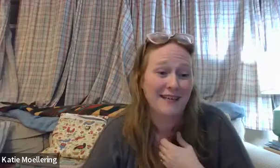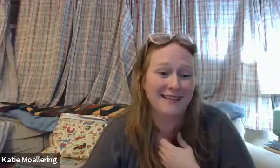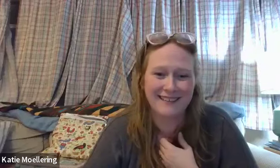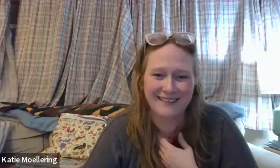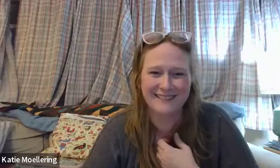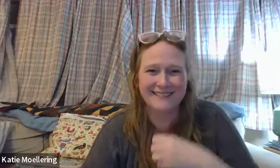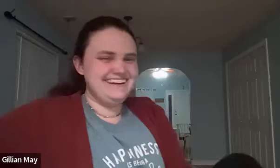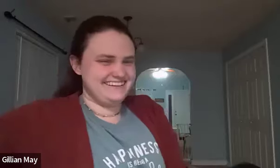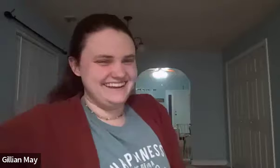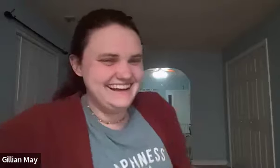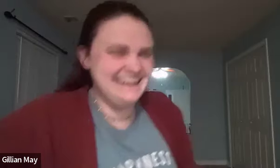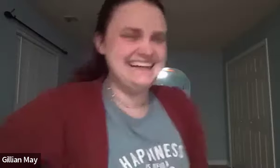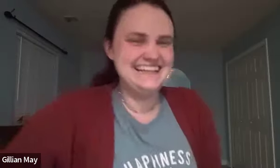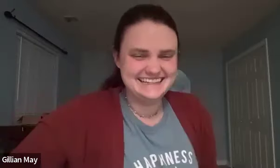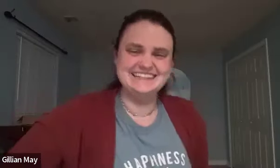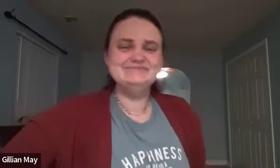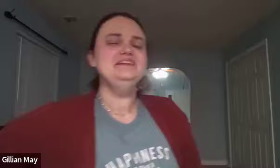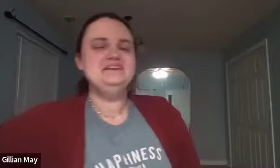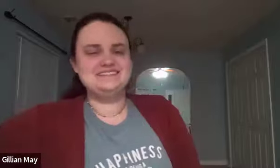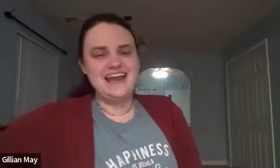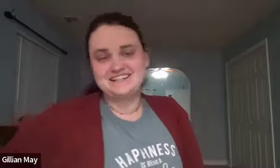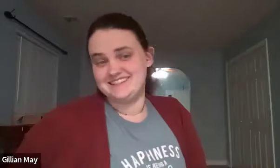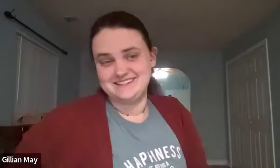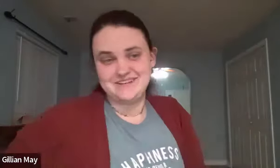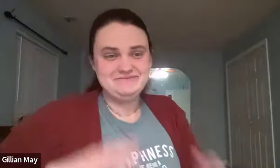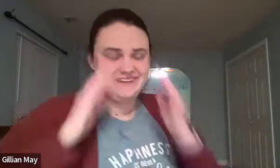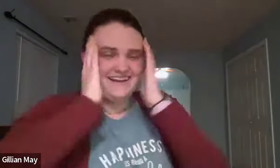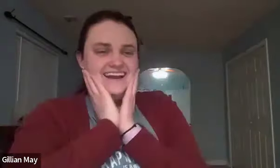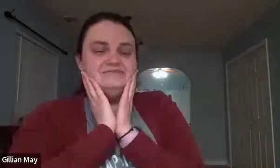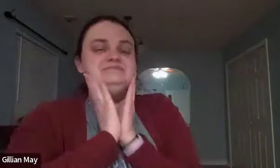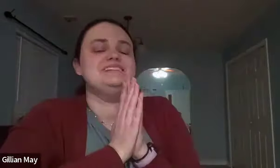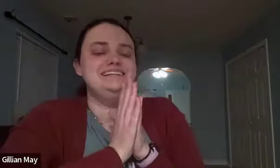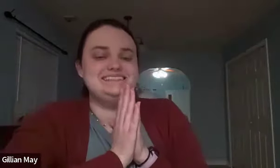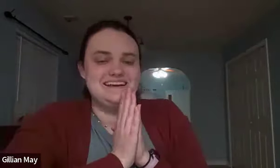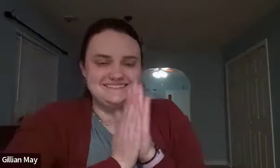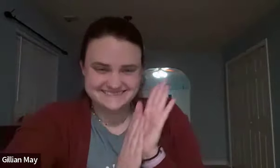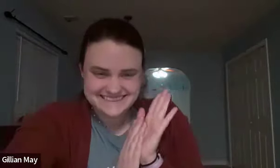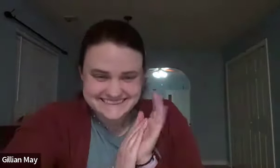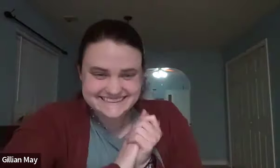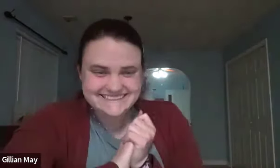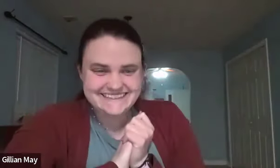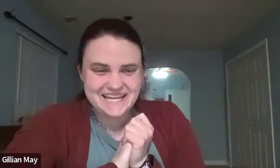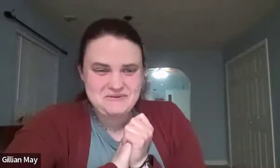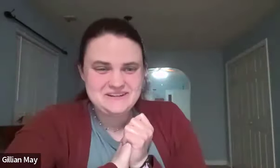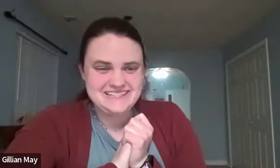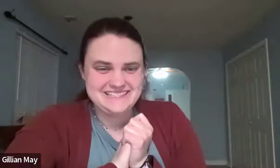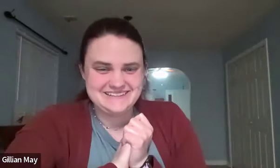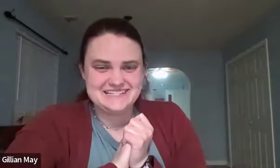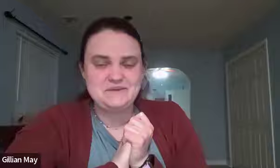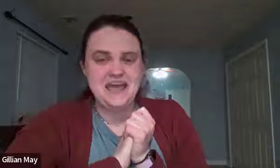me. No, you're good. So yeah, I just think it's funny. All right. So now what we're gonna do is I'm gonna